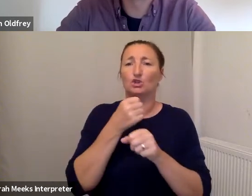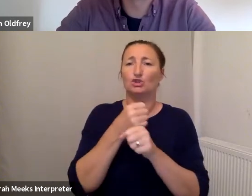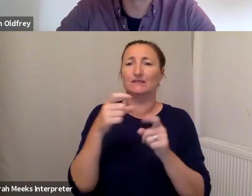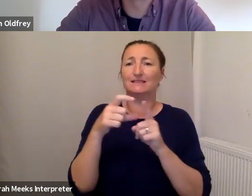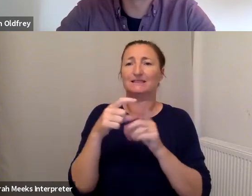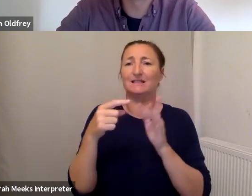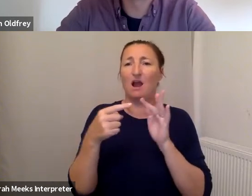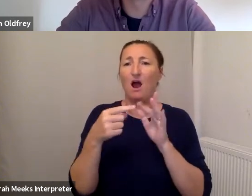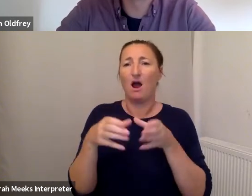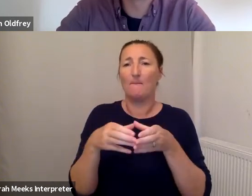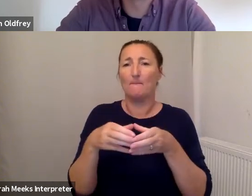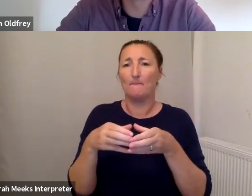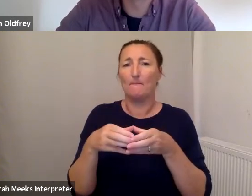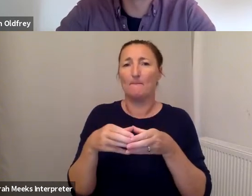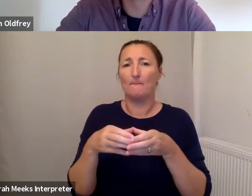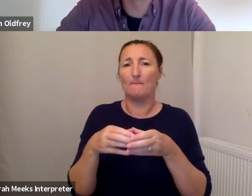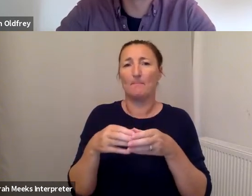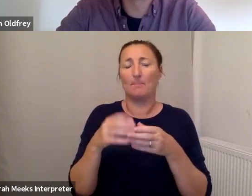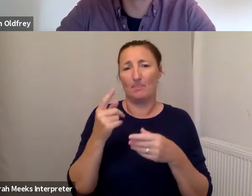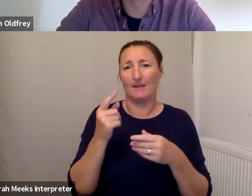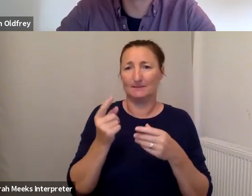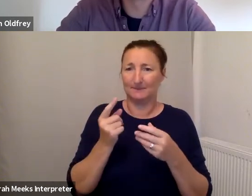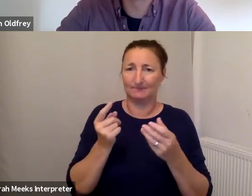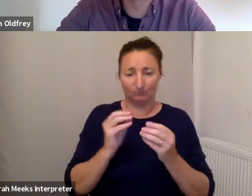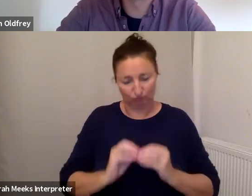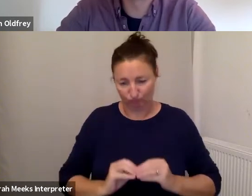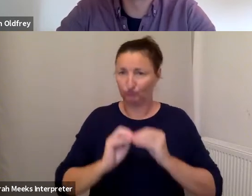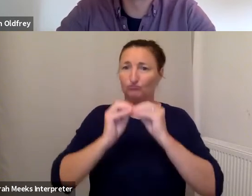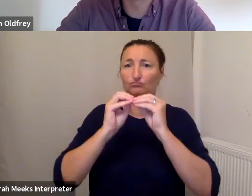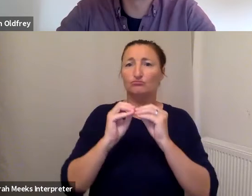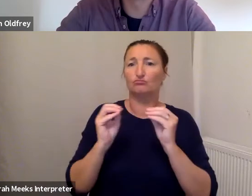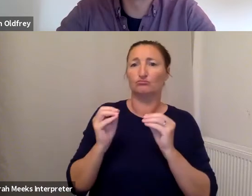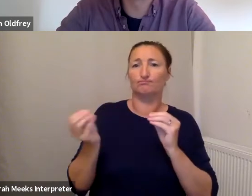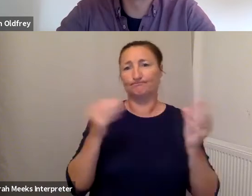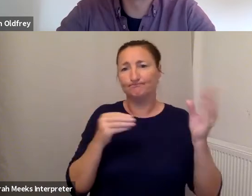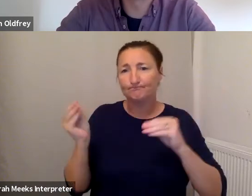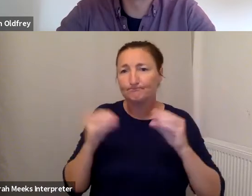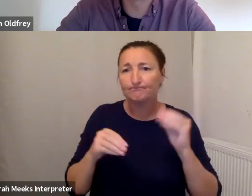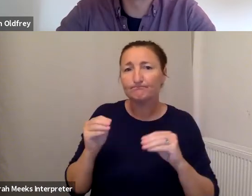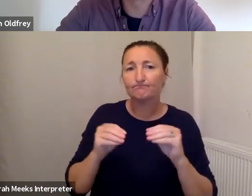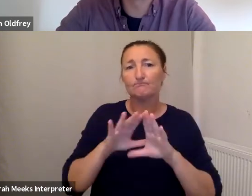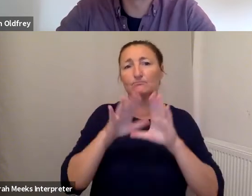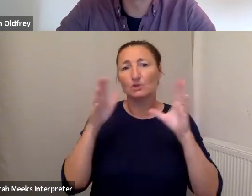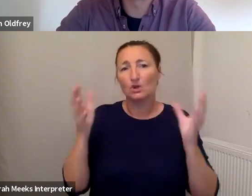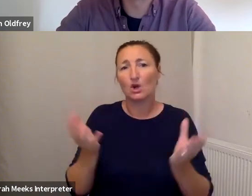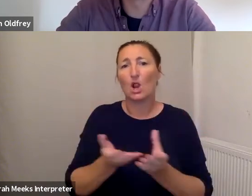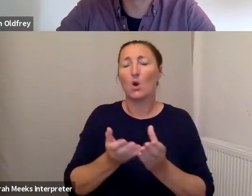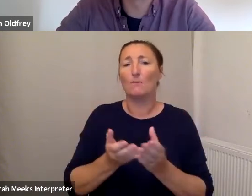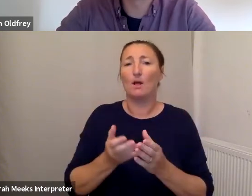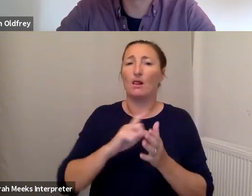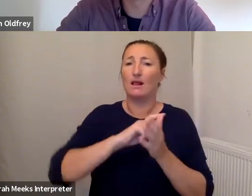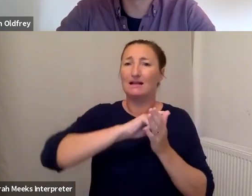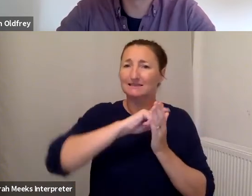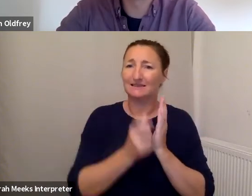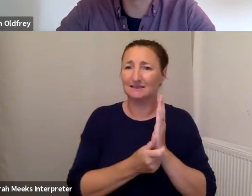a program which has been put together by the Global Disability Innovation Hub, as